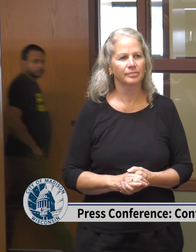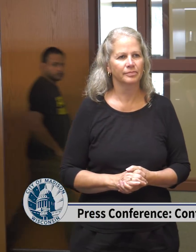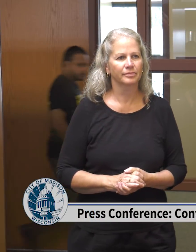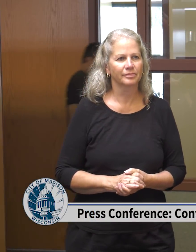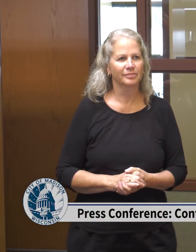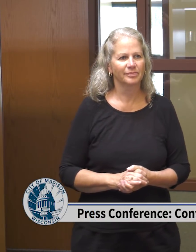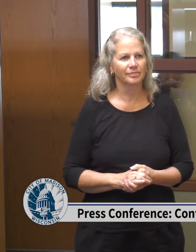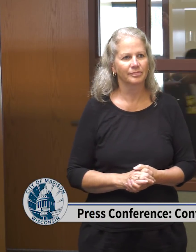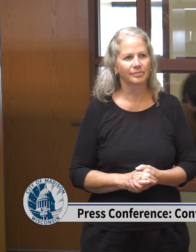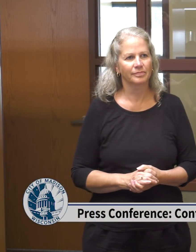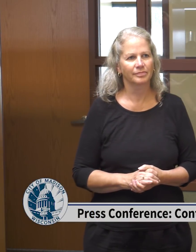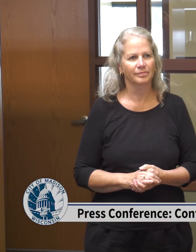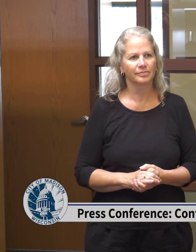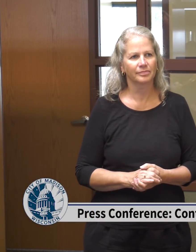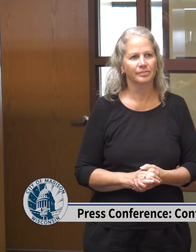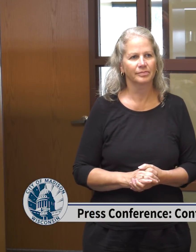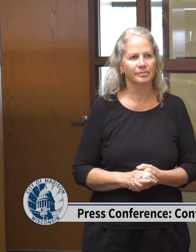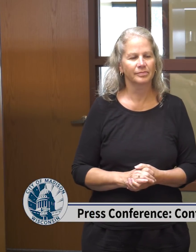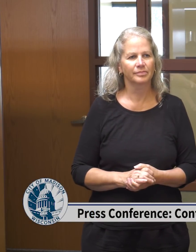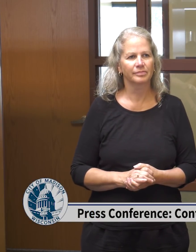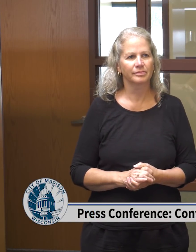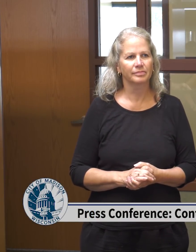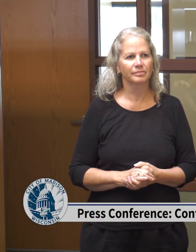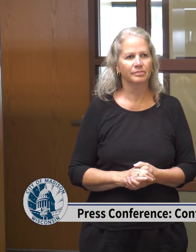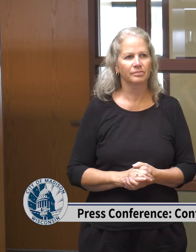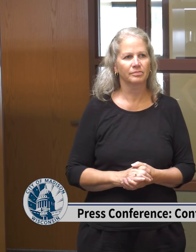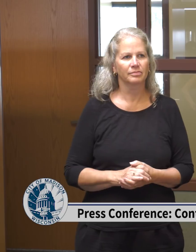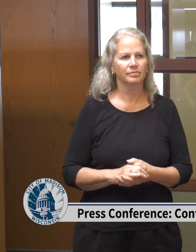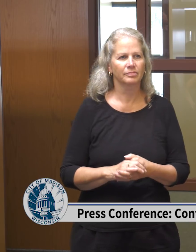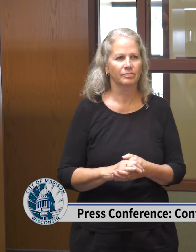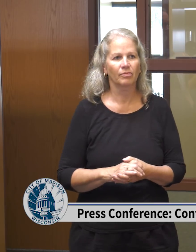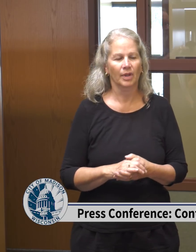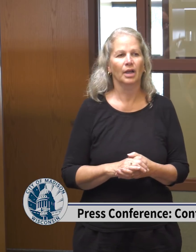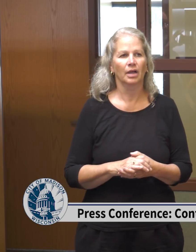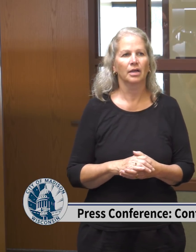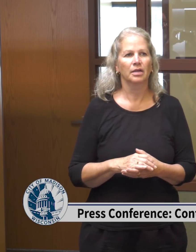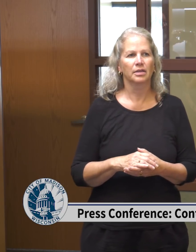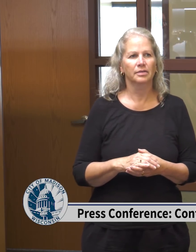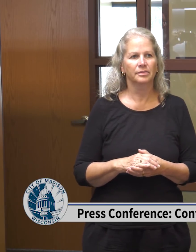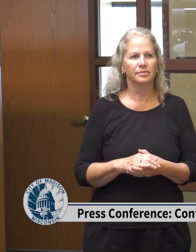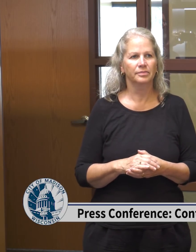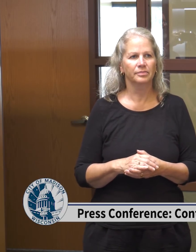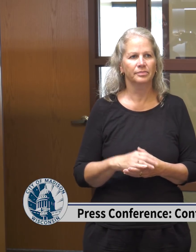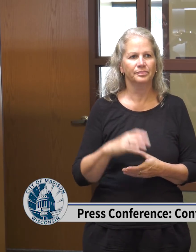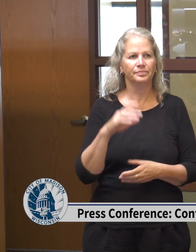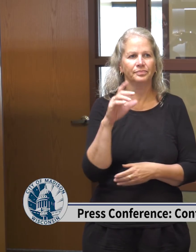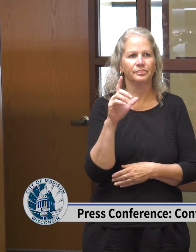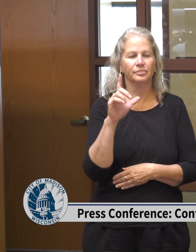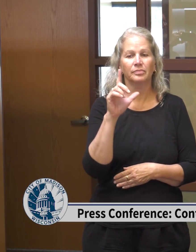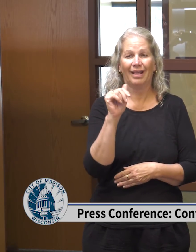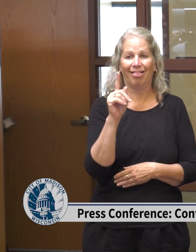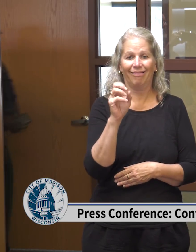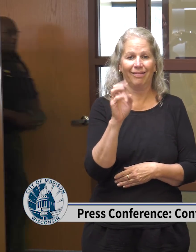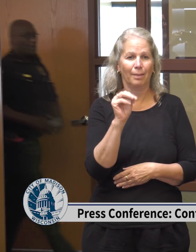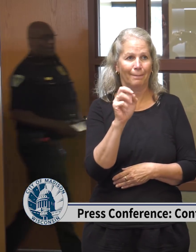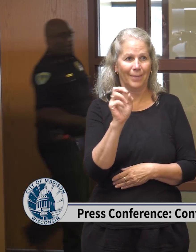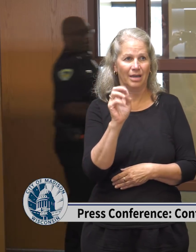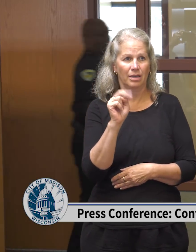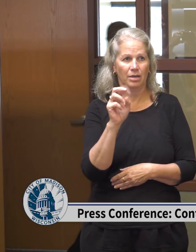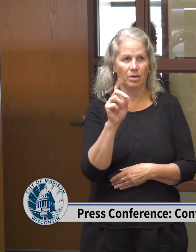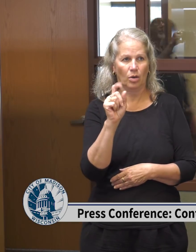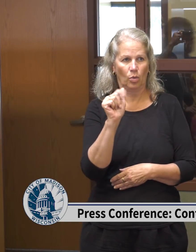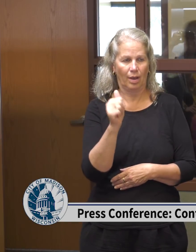Since our last session, Lake Mendota is down 1/2 of an inch.